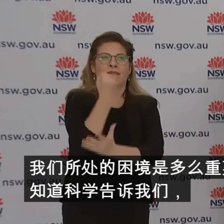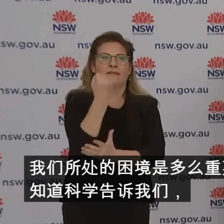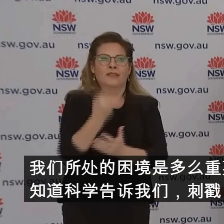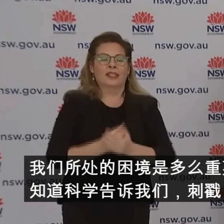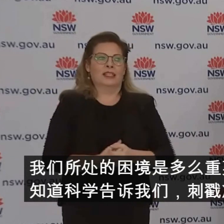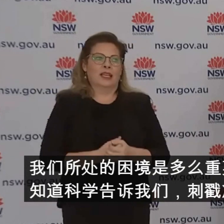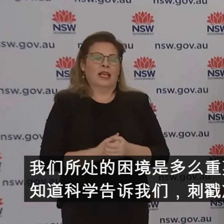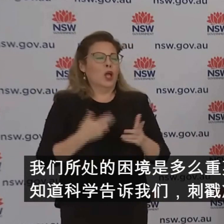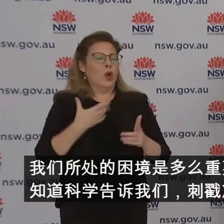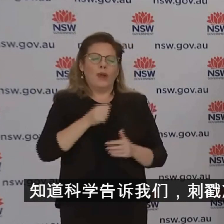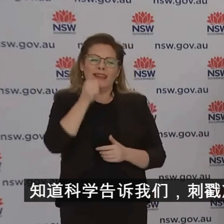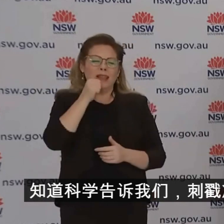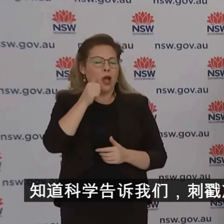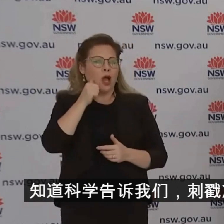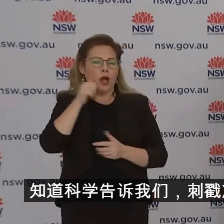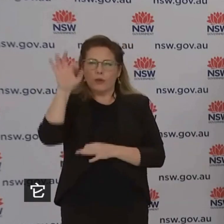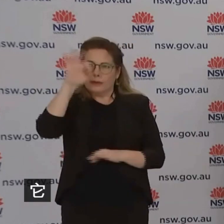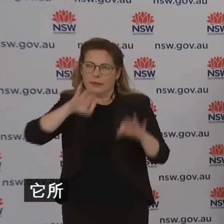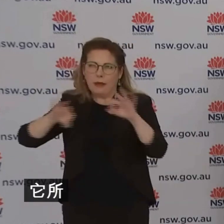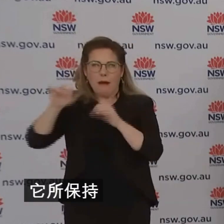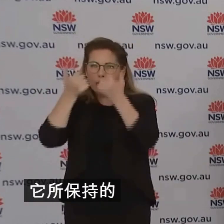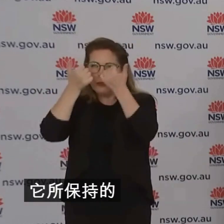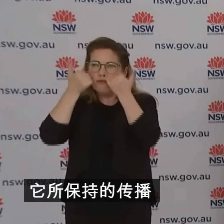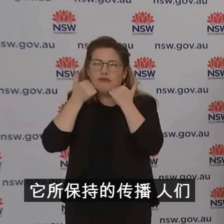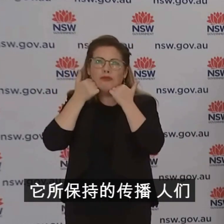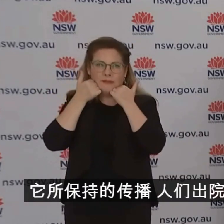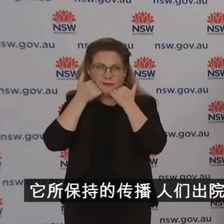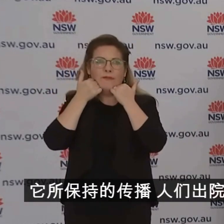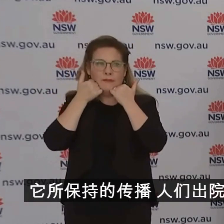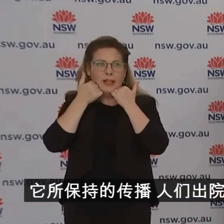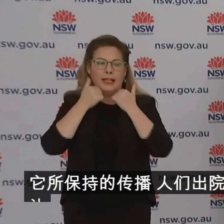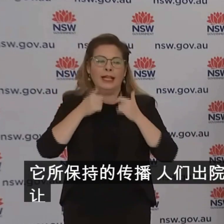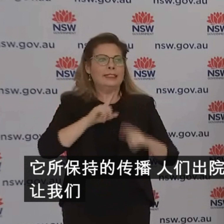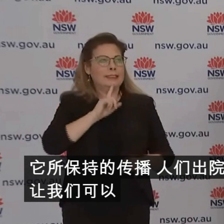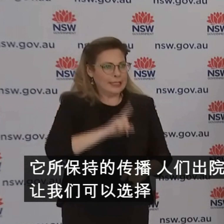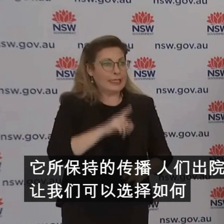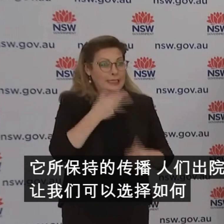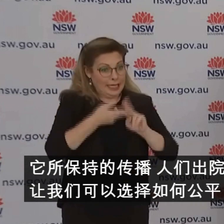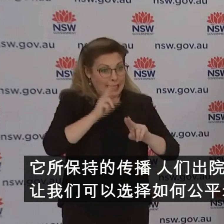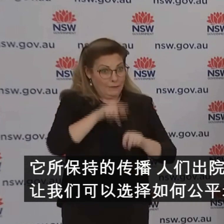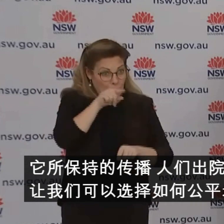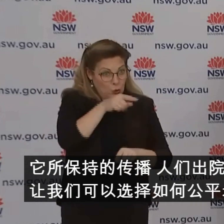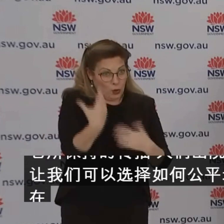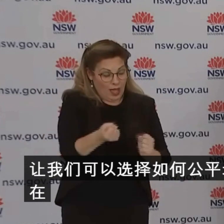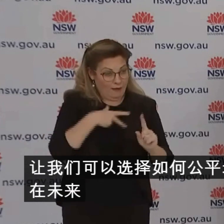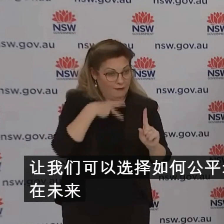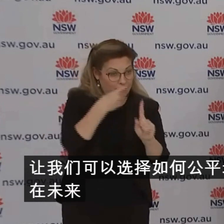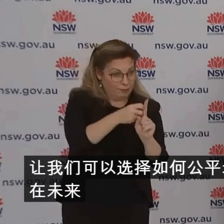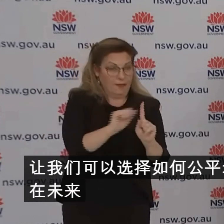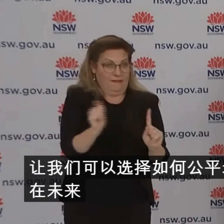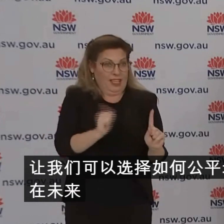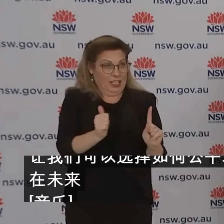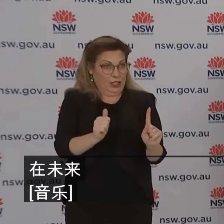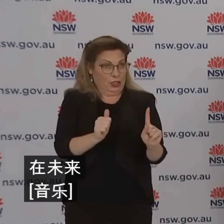the jab reduces the spread. It keeps people out of hospital, and it gives us choices in how we live freely moving into the